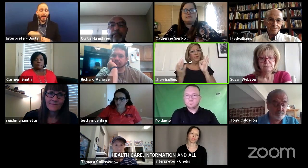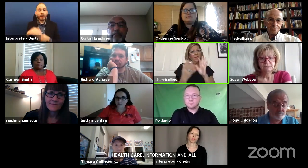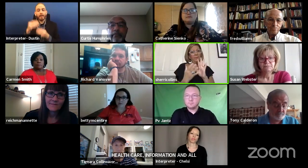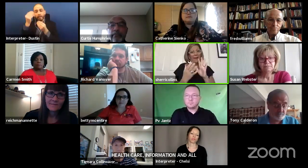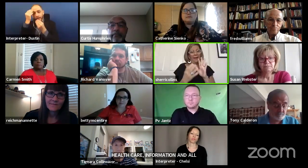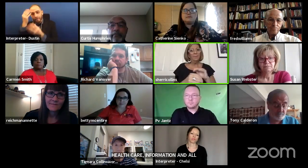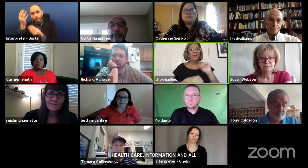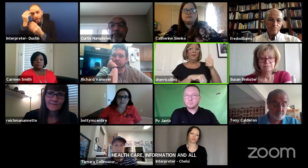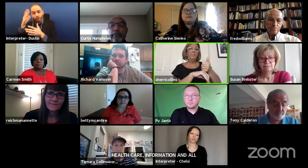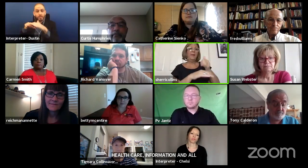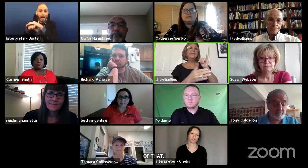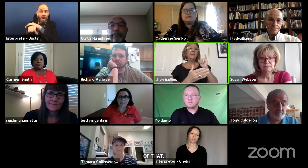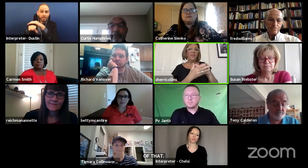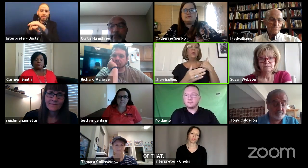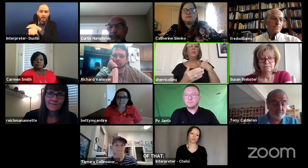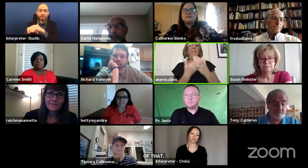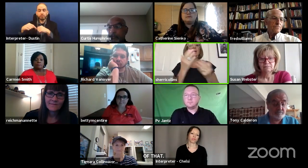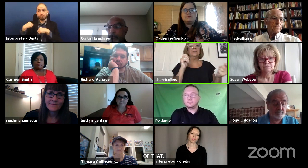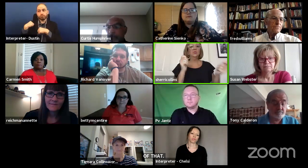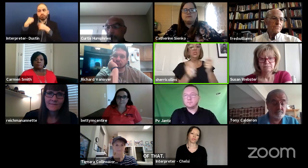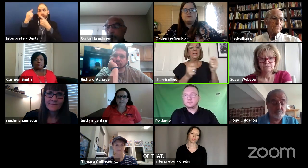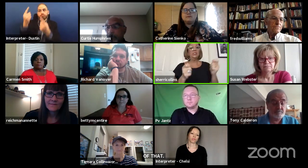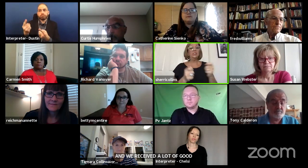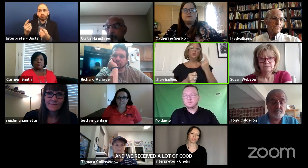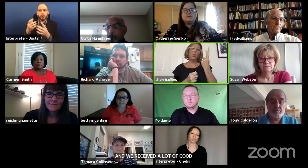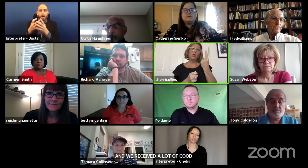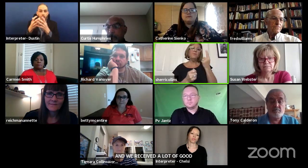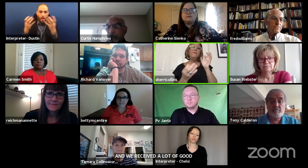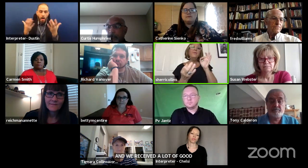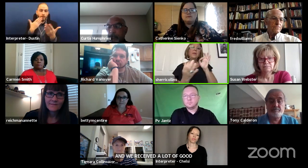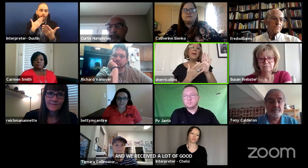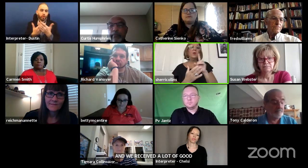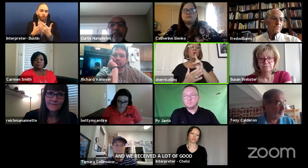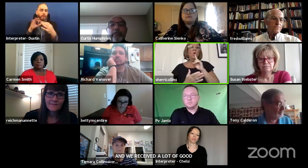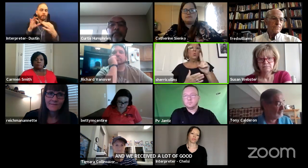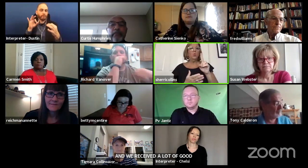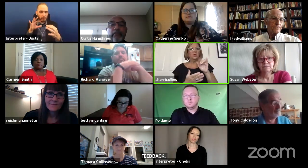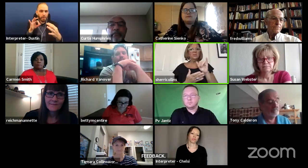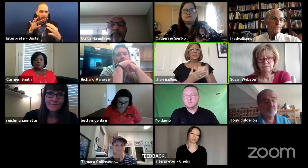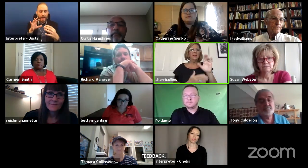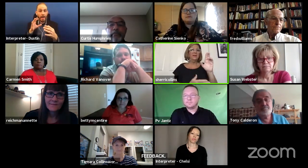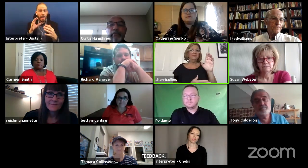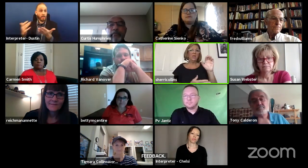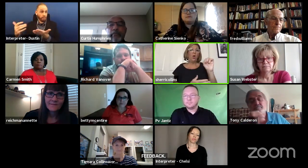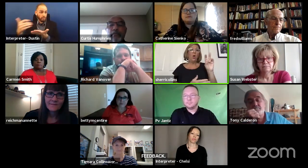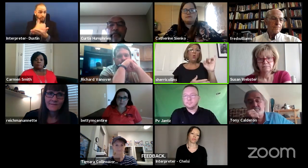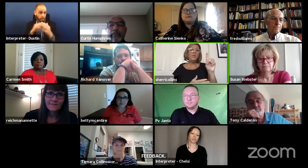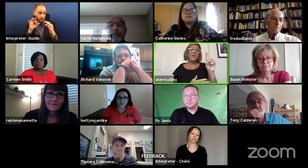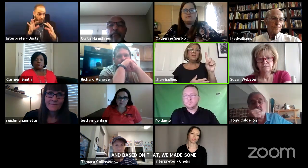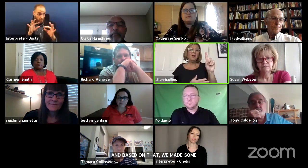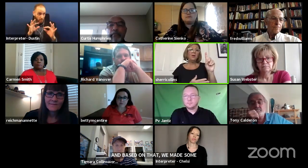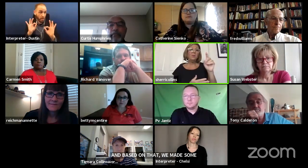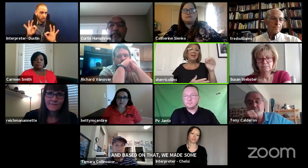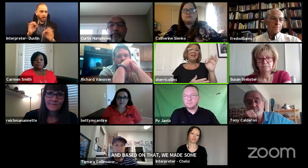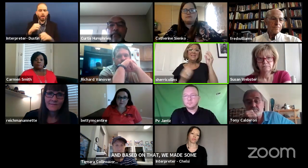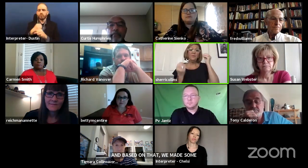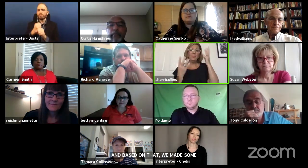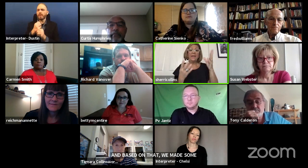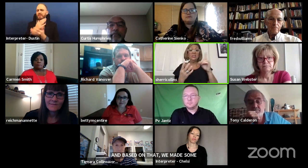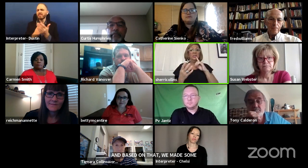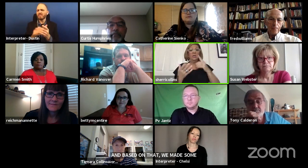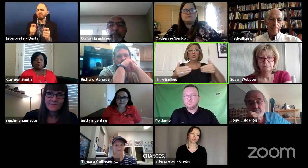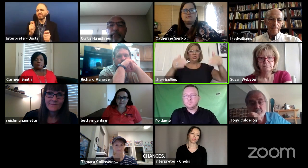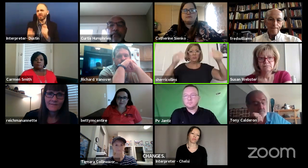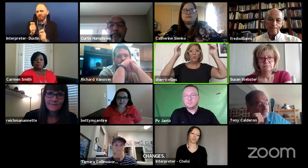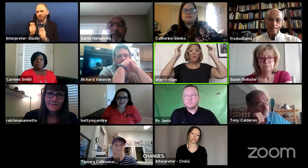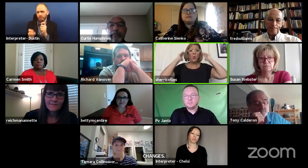good feedback. And based on that, we made some changes. One of the feedback was that COVID-19